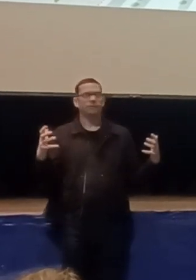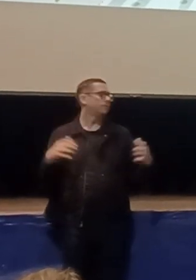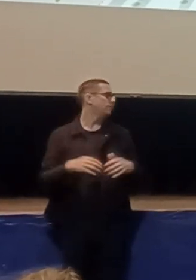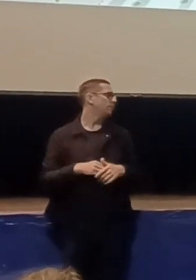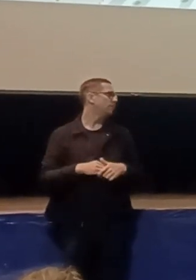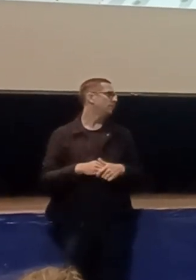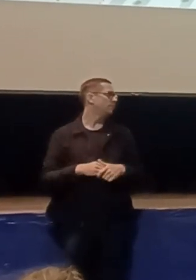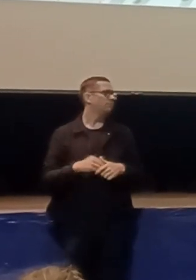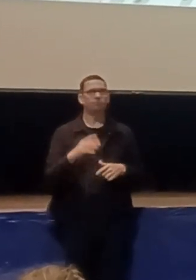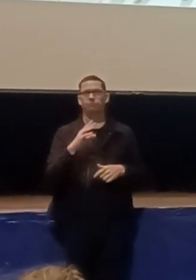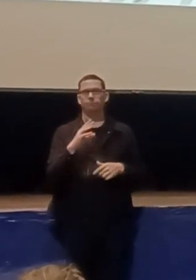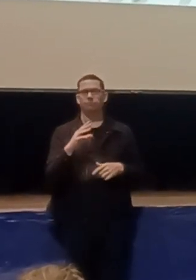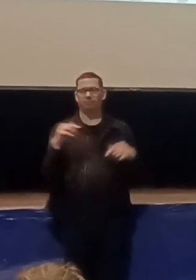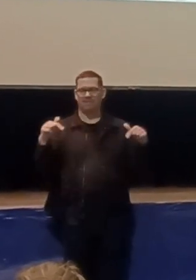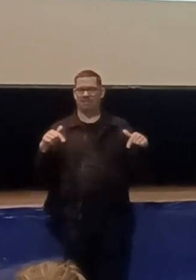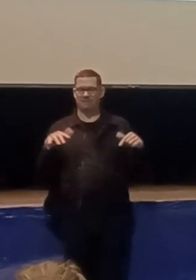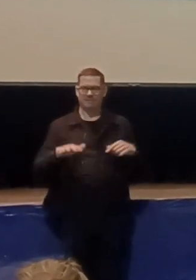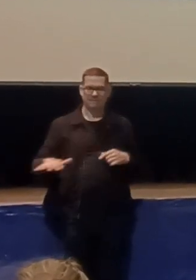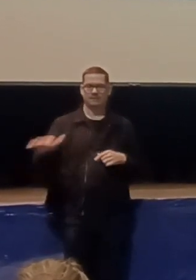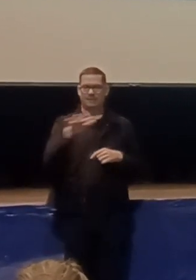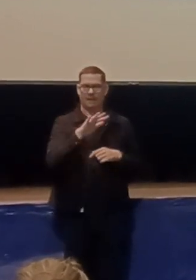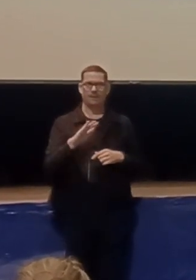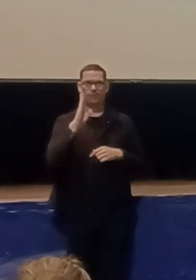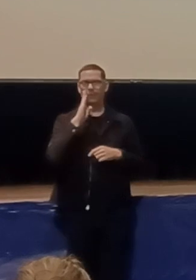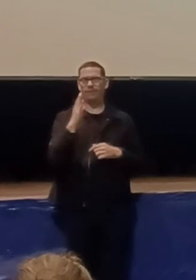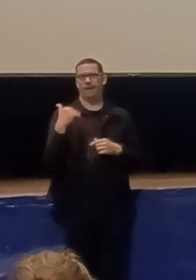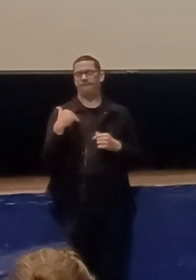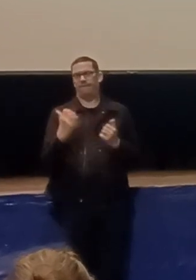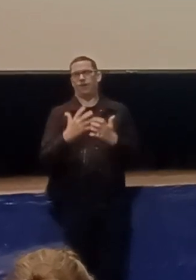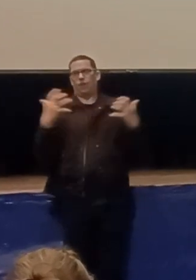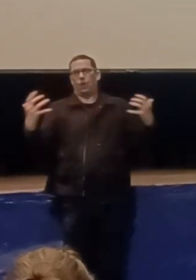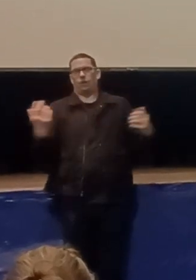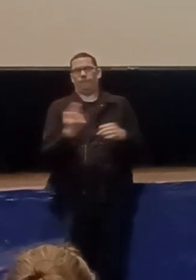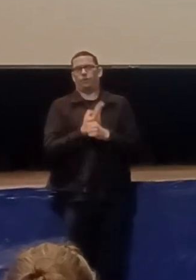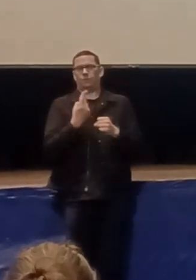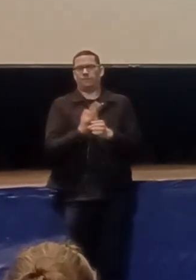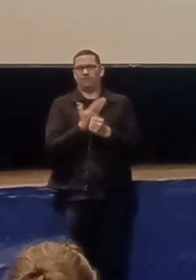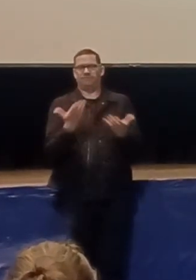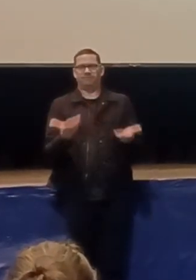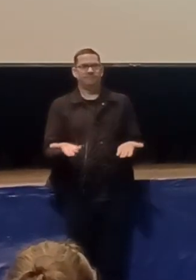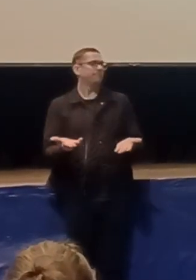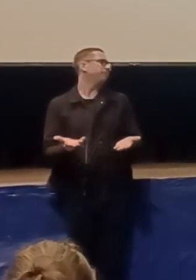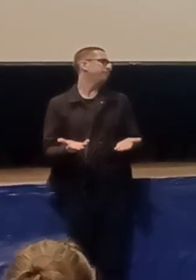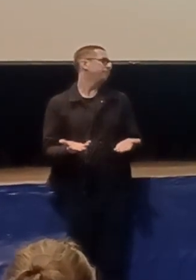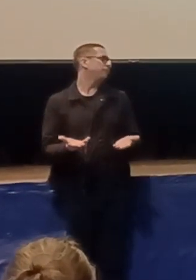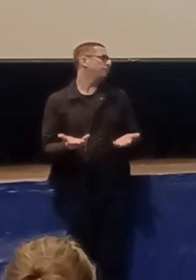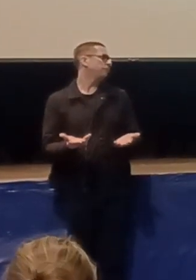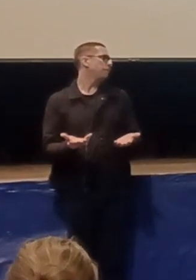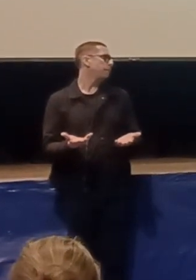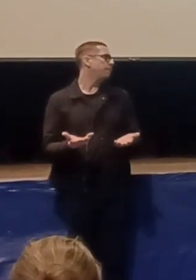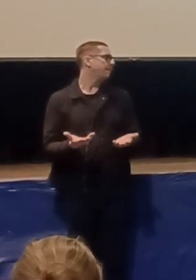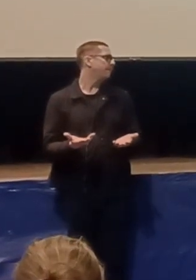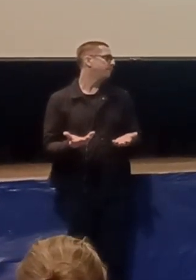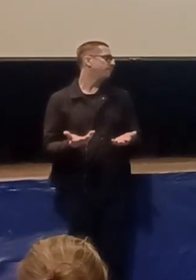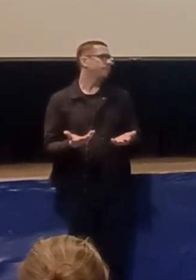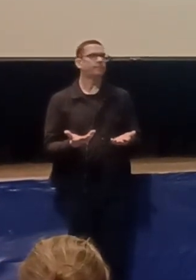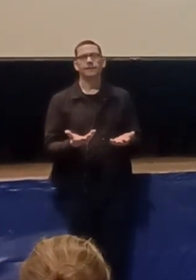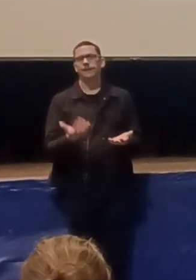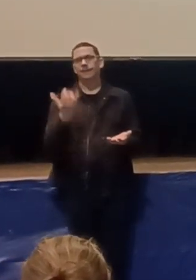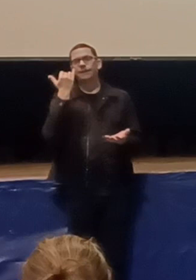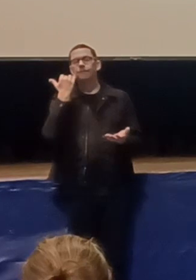that will have a lot of uses associated with it. And so I think there will be, if there's a